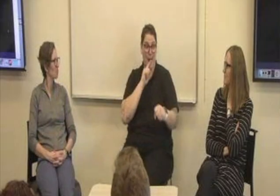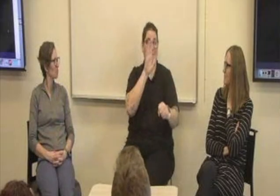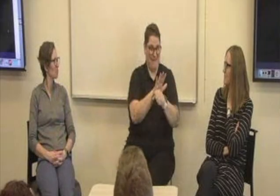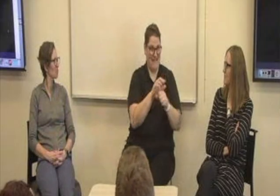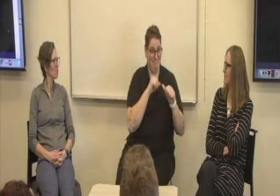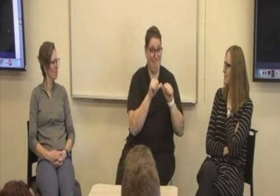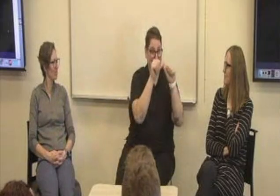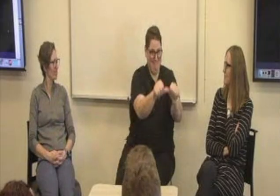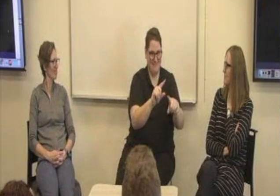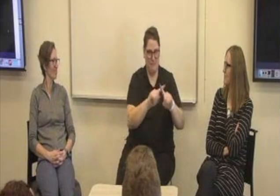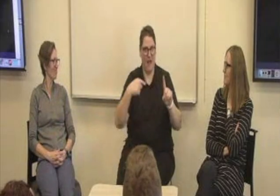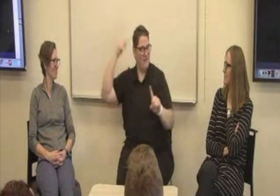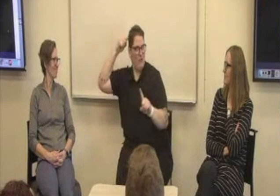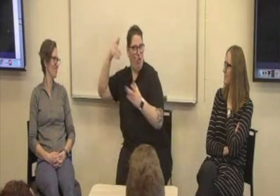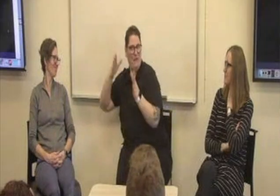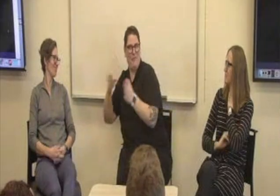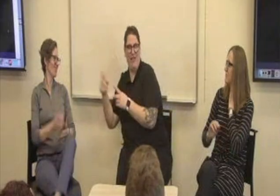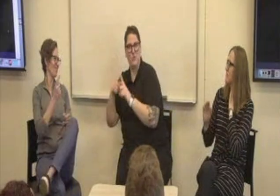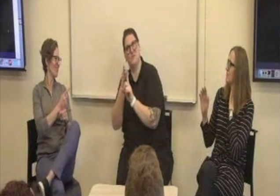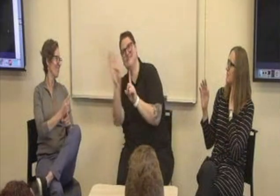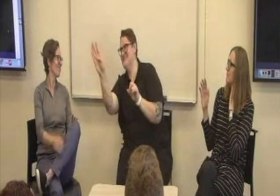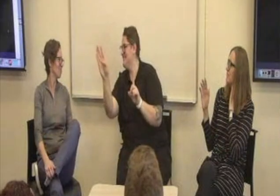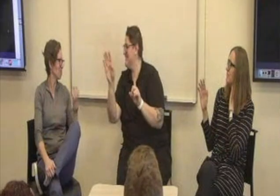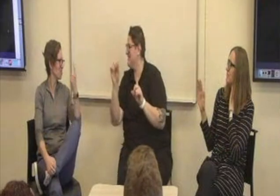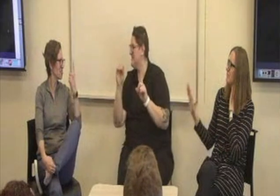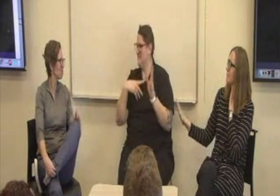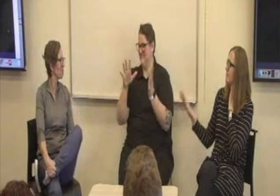an interpreter while I'm in graduate school.